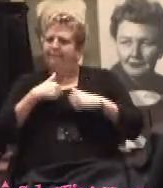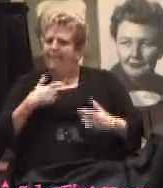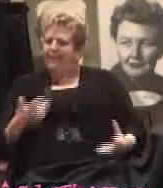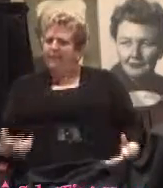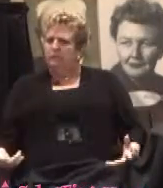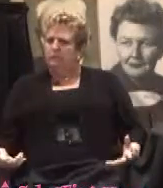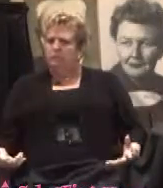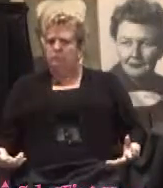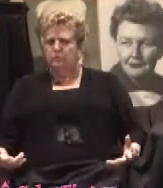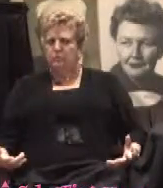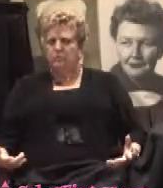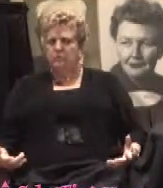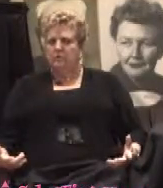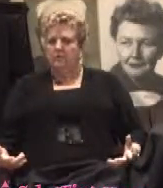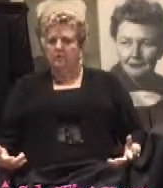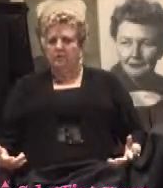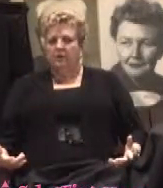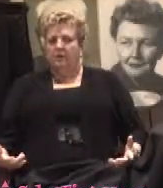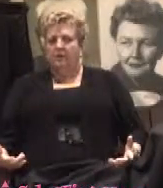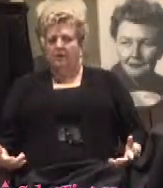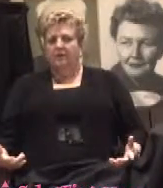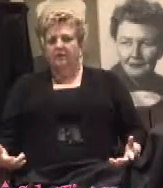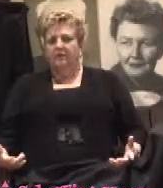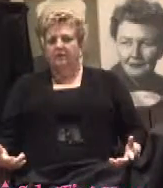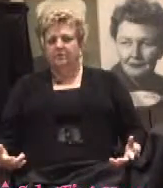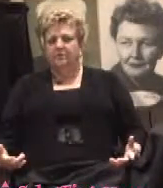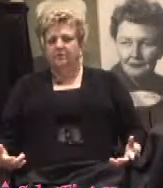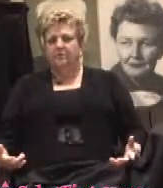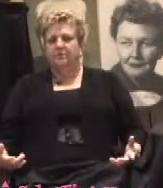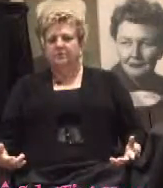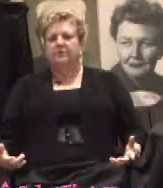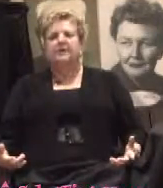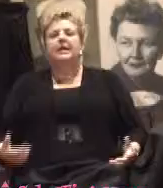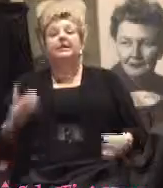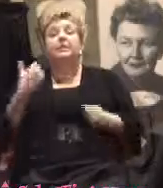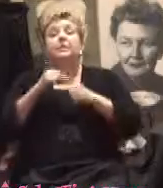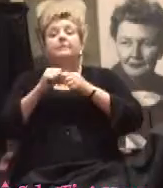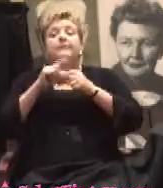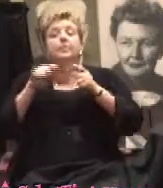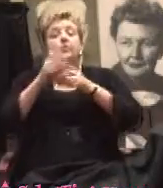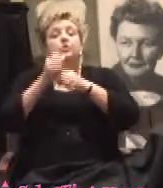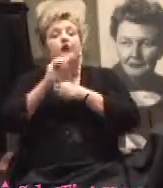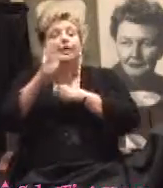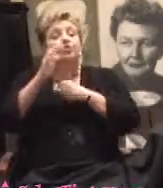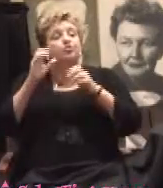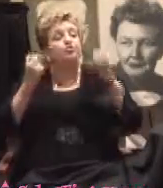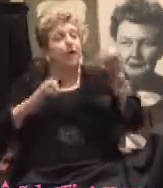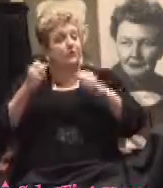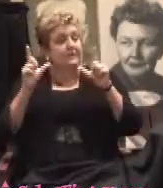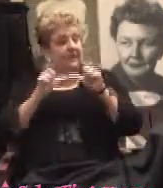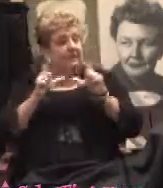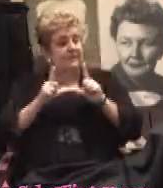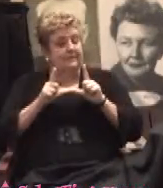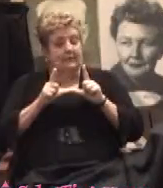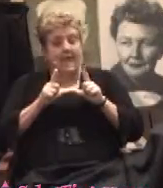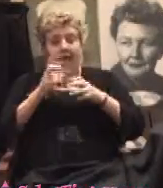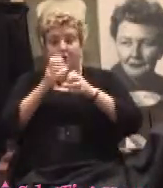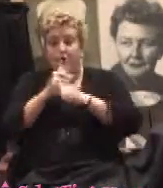So I'm going to bring this home to you, make it more real for you. Remember when you got your driver's license and you got your insurance for the first time when you're